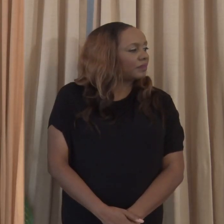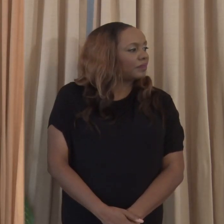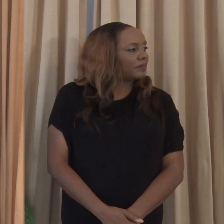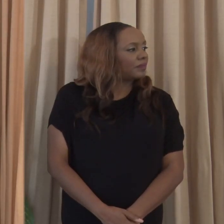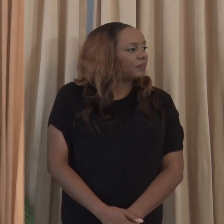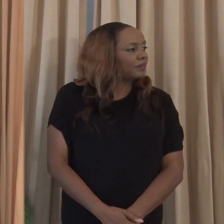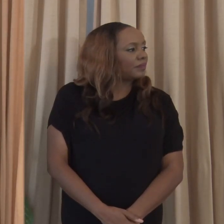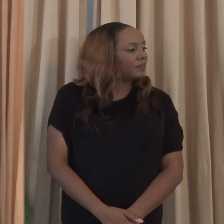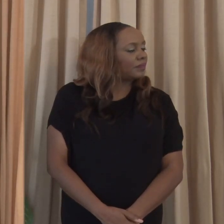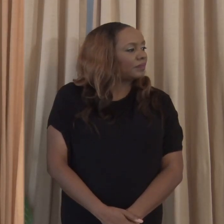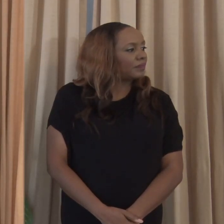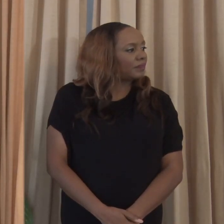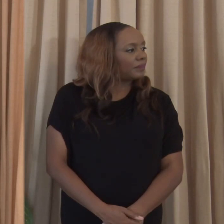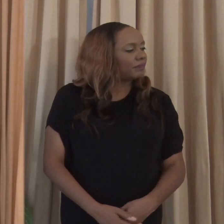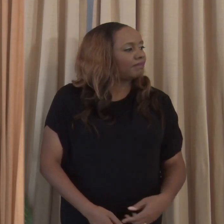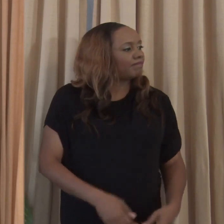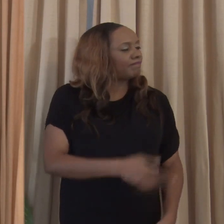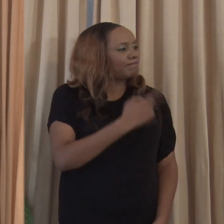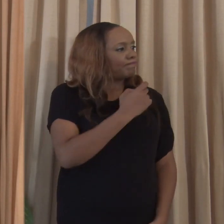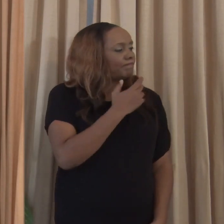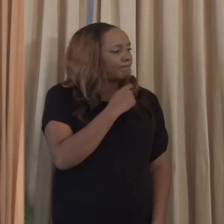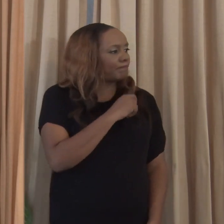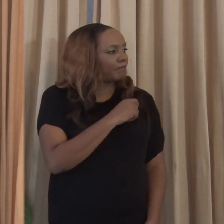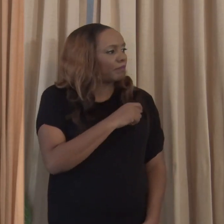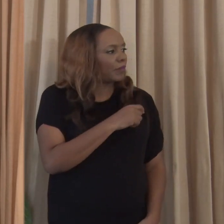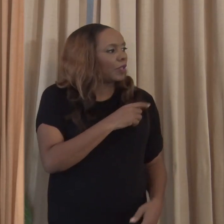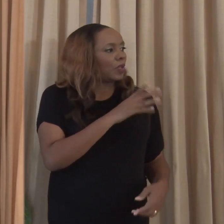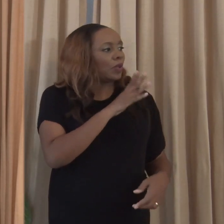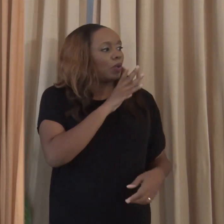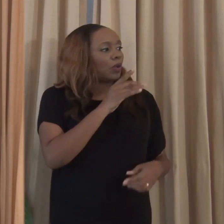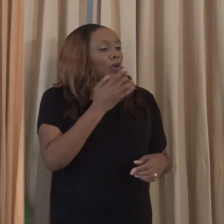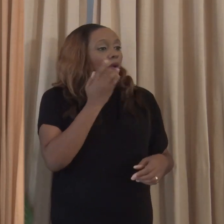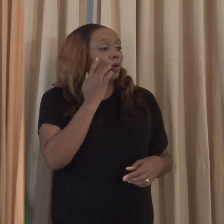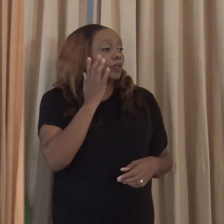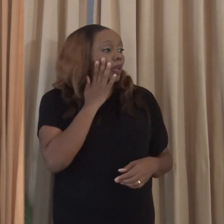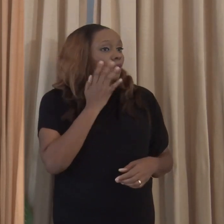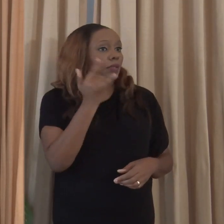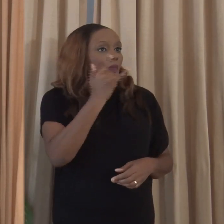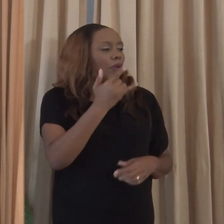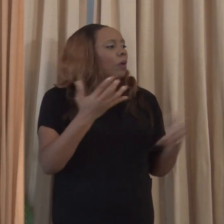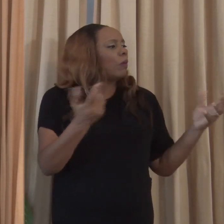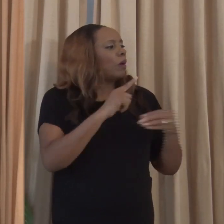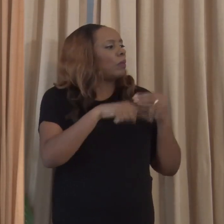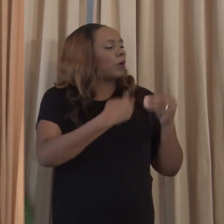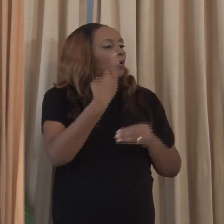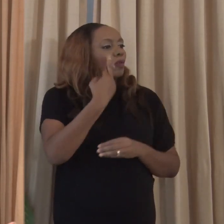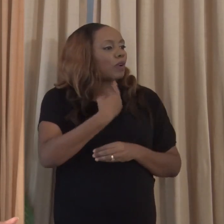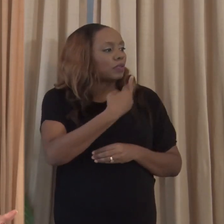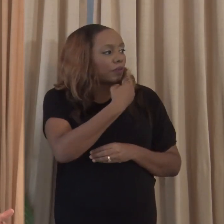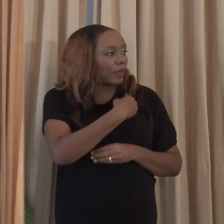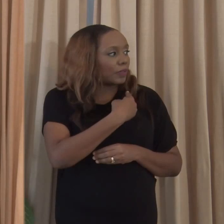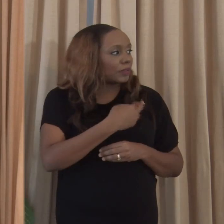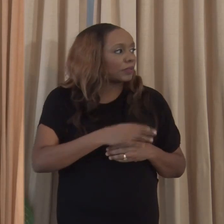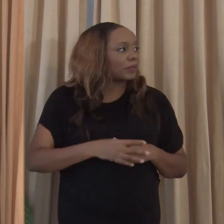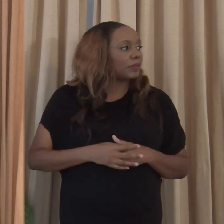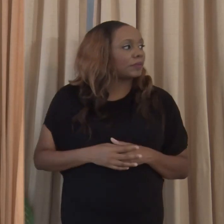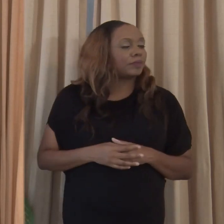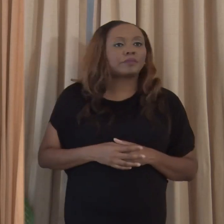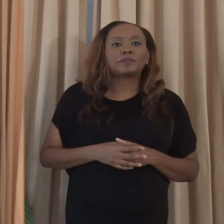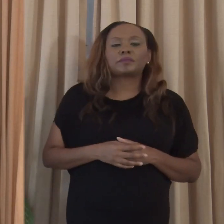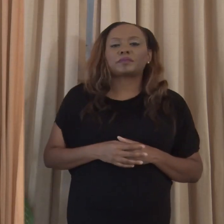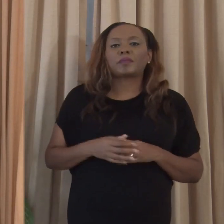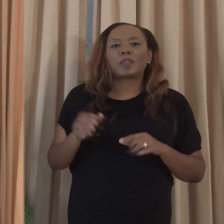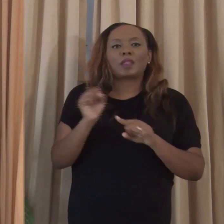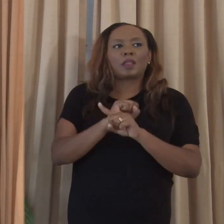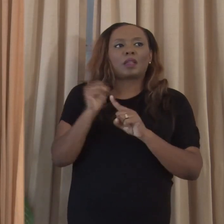You spoke about hotels and airlines. What about the restaurants? The situation with the restaurants,